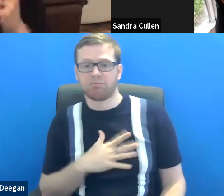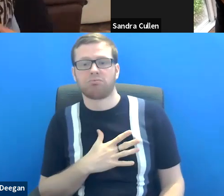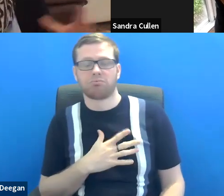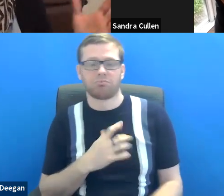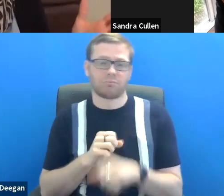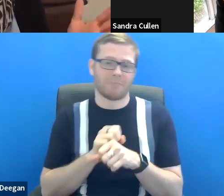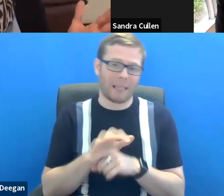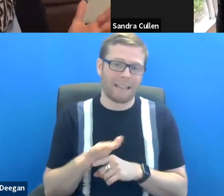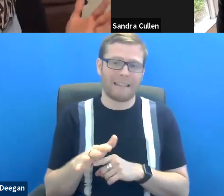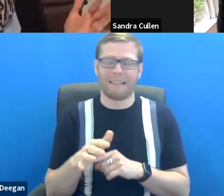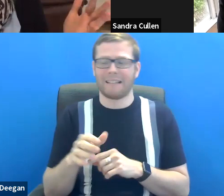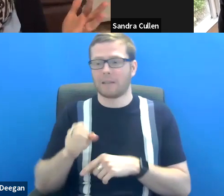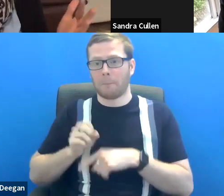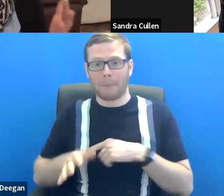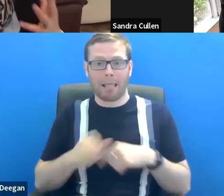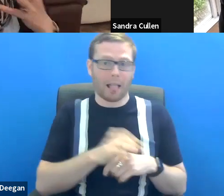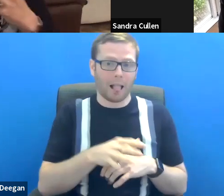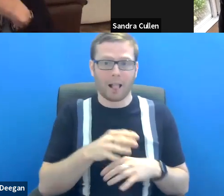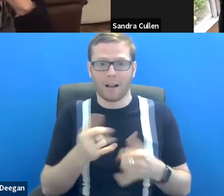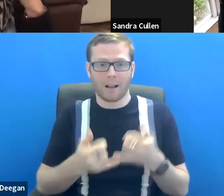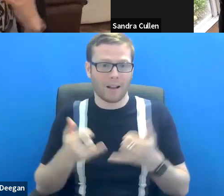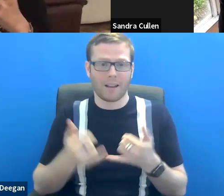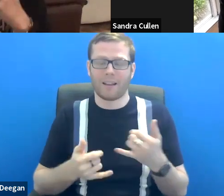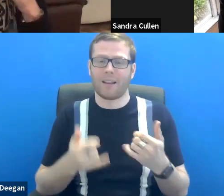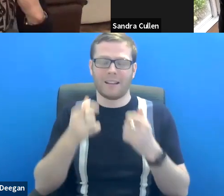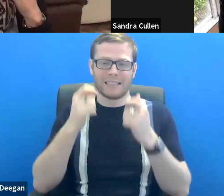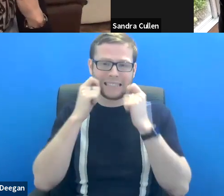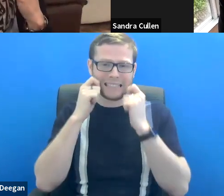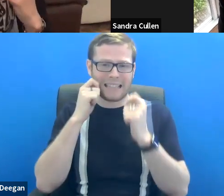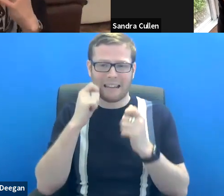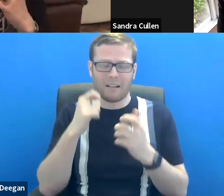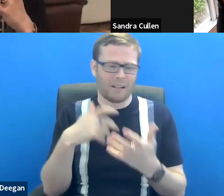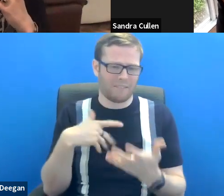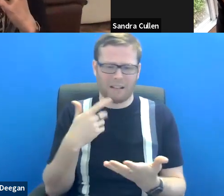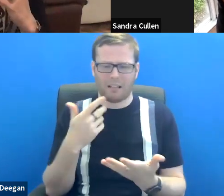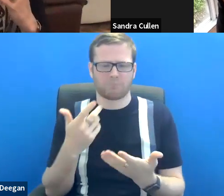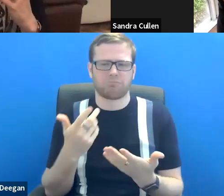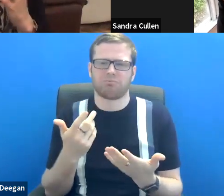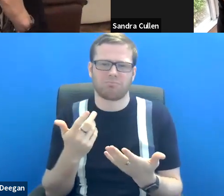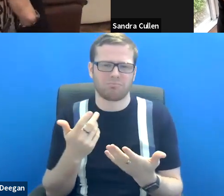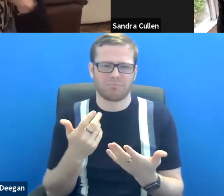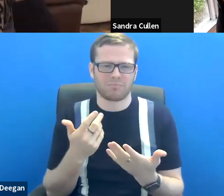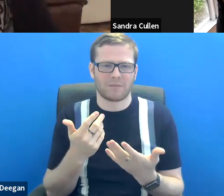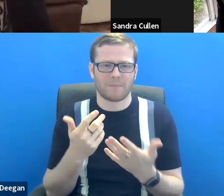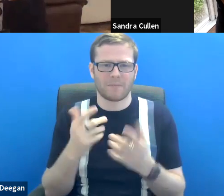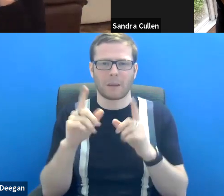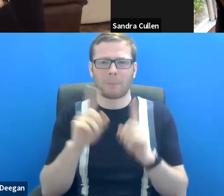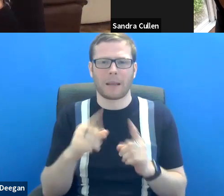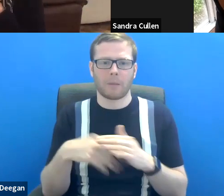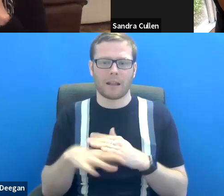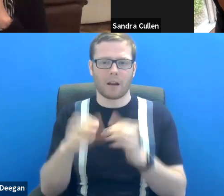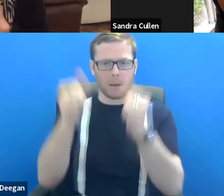got milk coming out of everywhere, our skin, you know, all those people in those Athena posters with